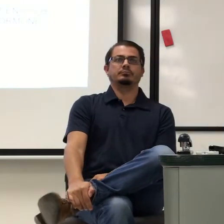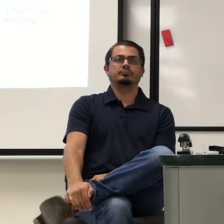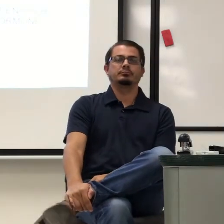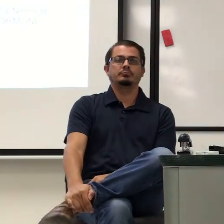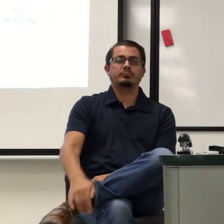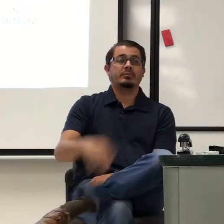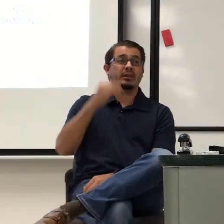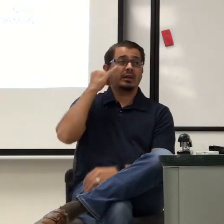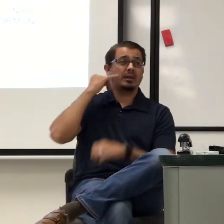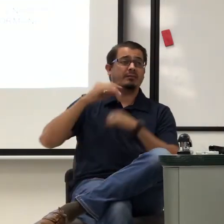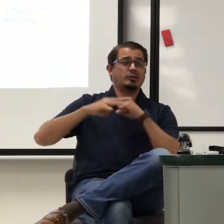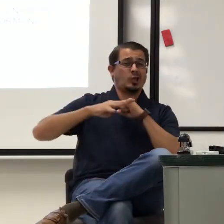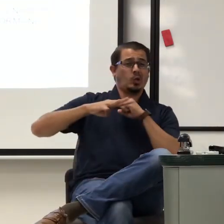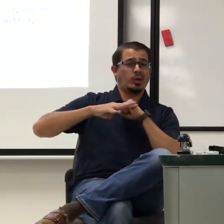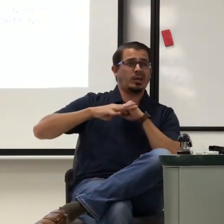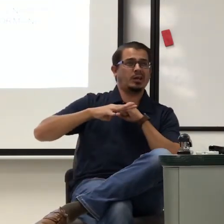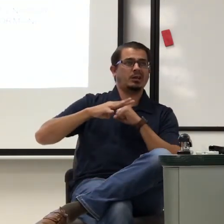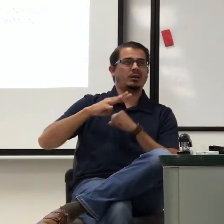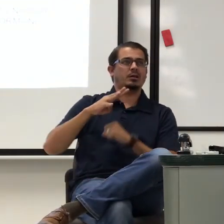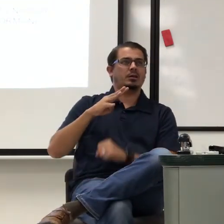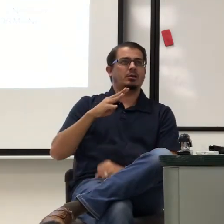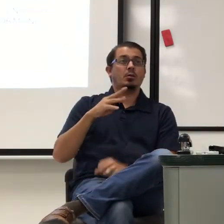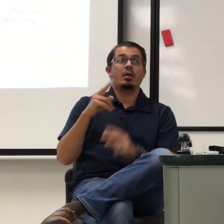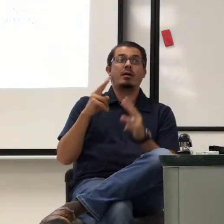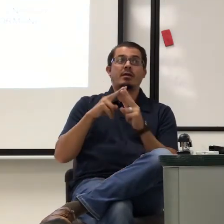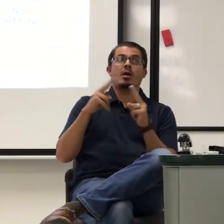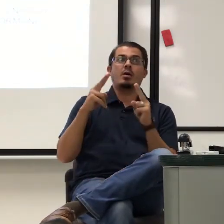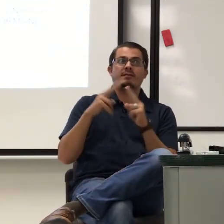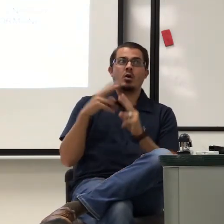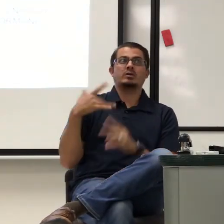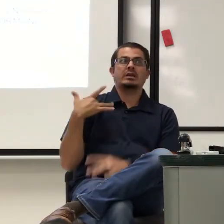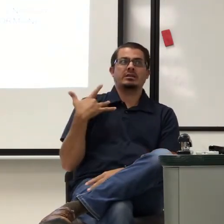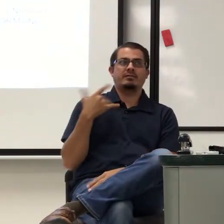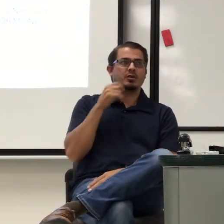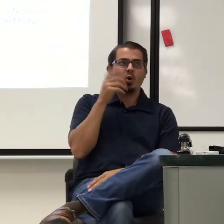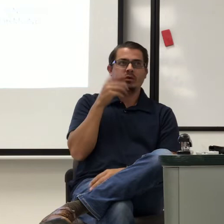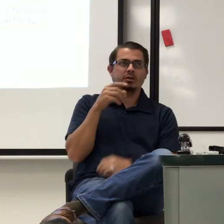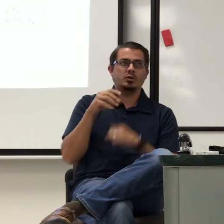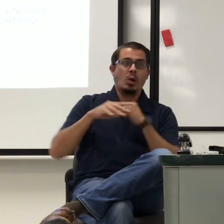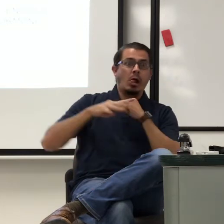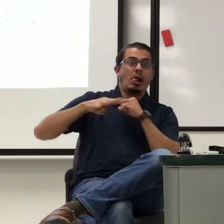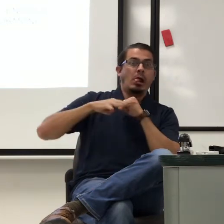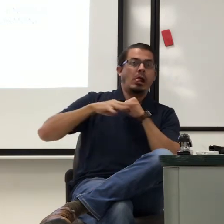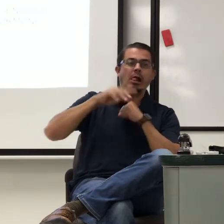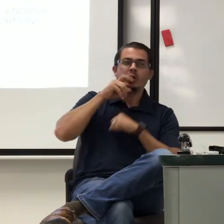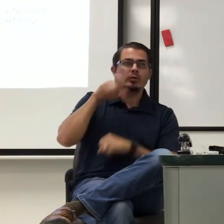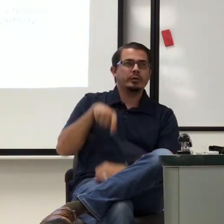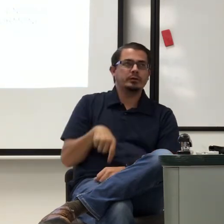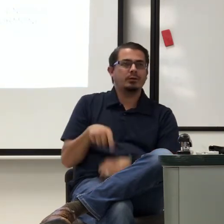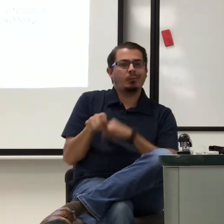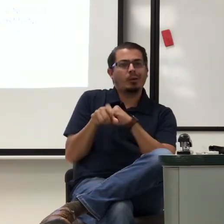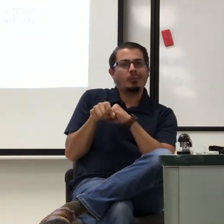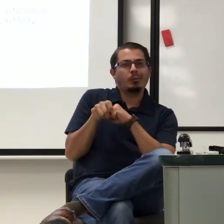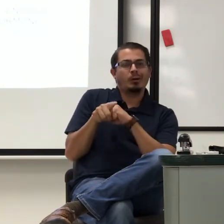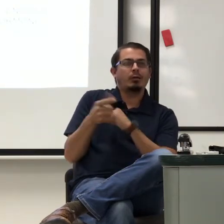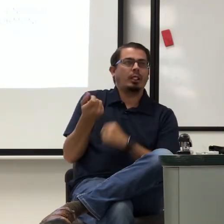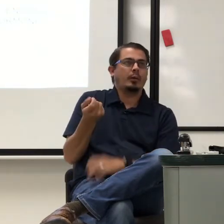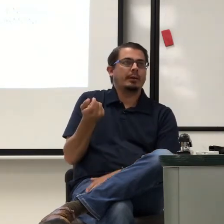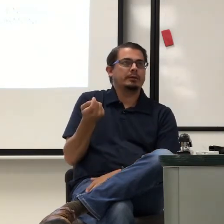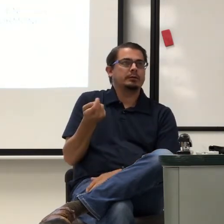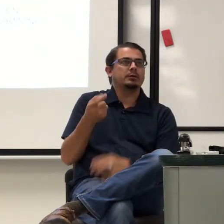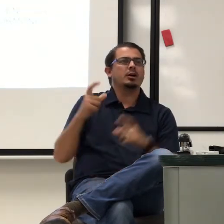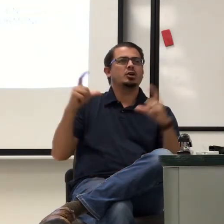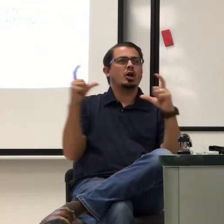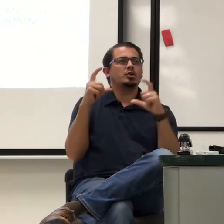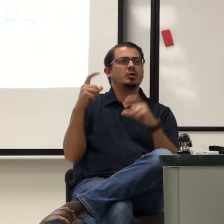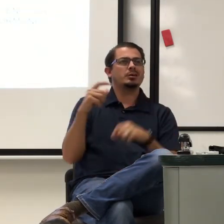If you secrete, well, they're very sensitive, so you don't have to secrete too much. Usually books will say concentration